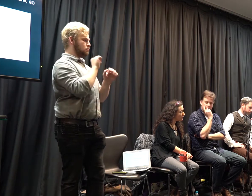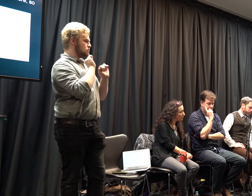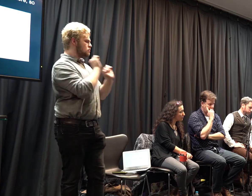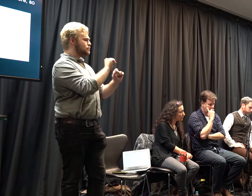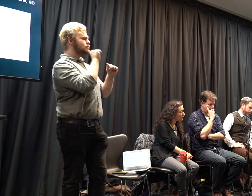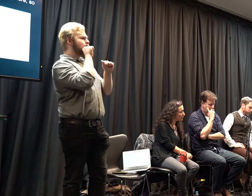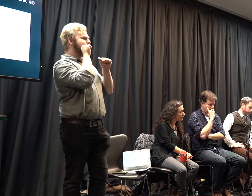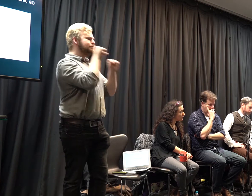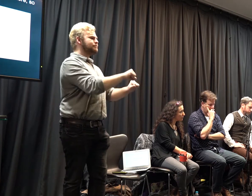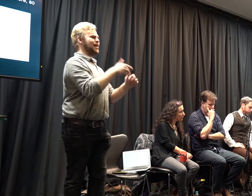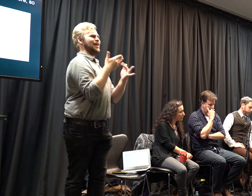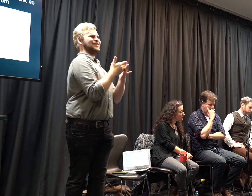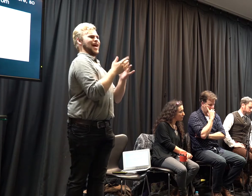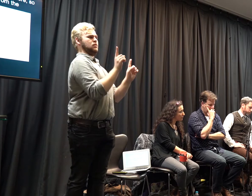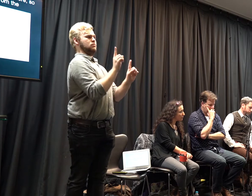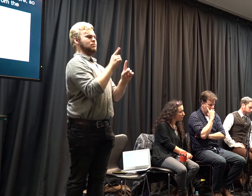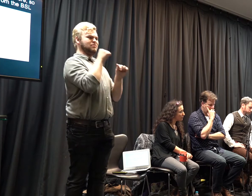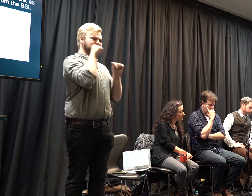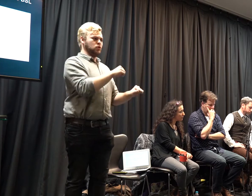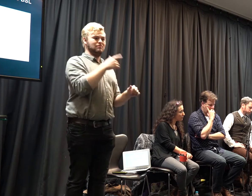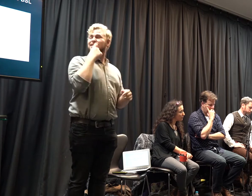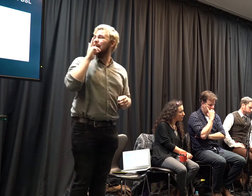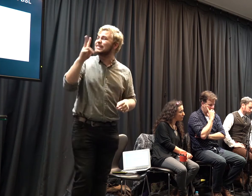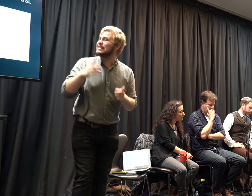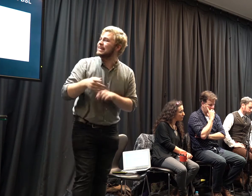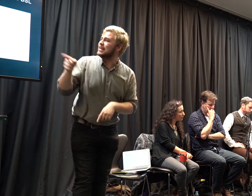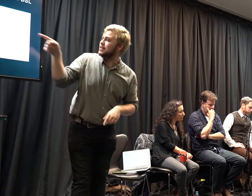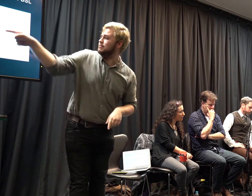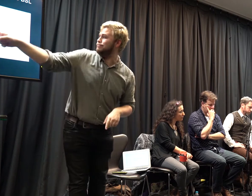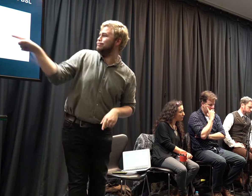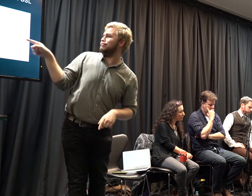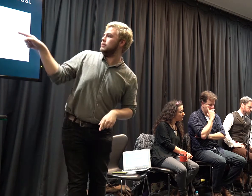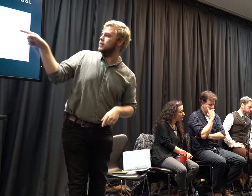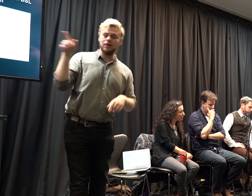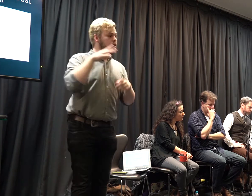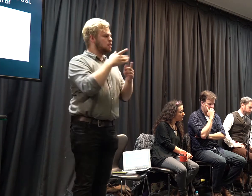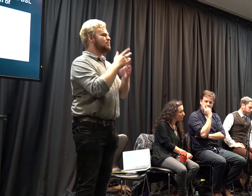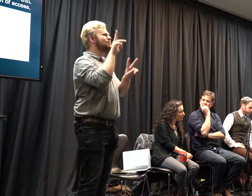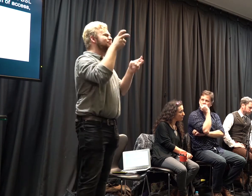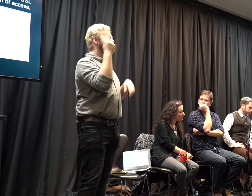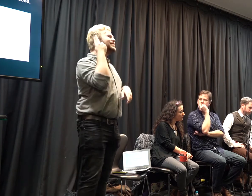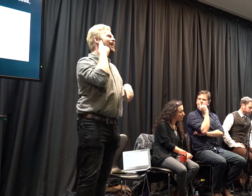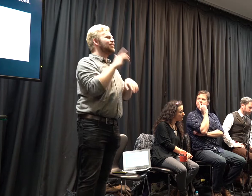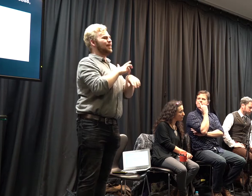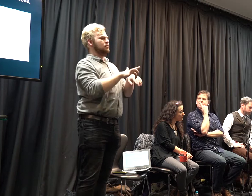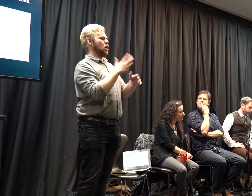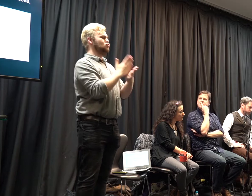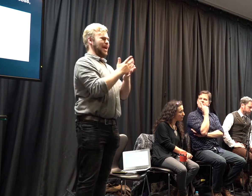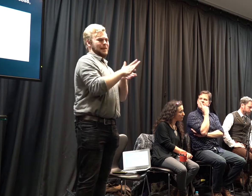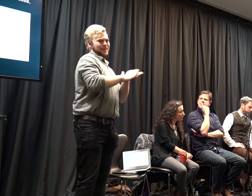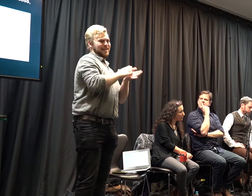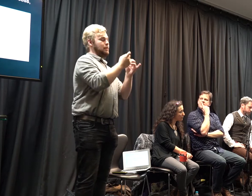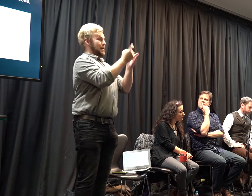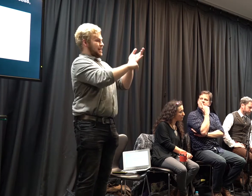So from the BSL using demographic, the most preferred form of access, as we can see, is